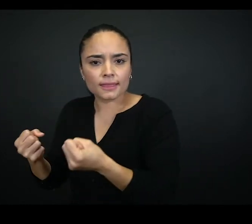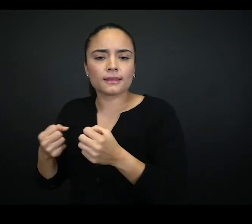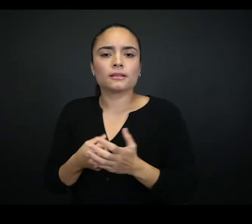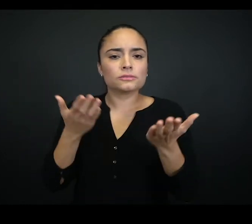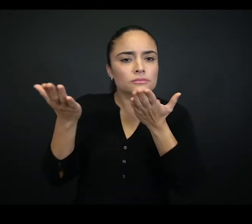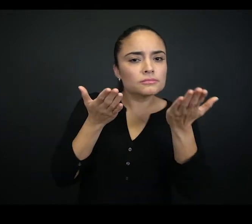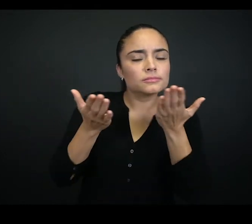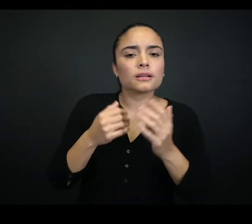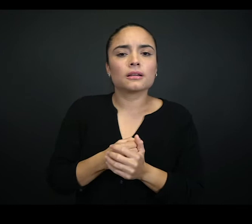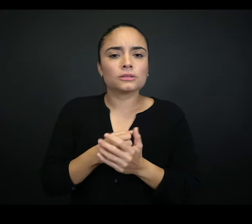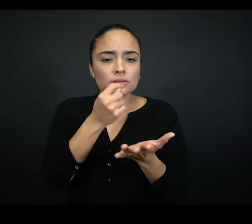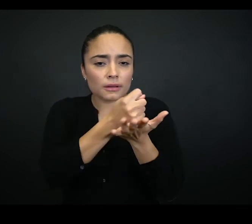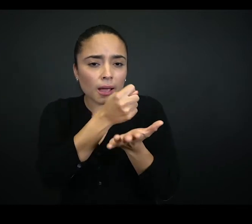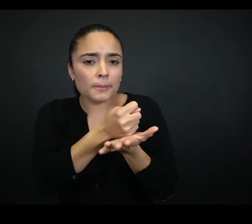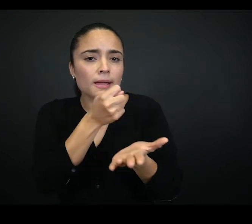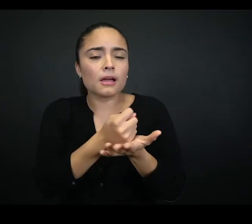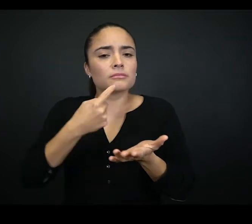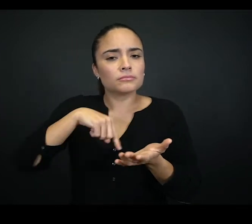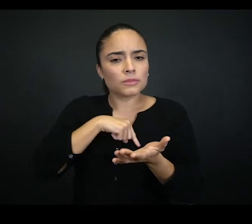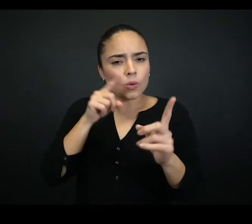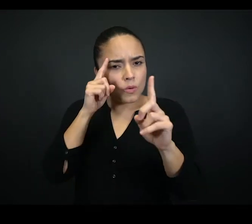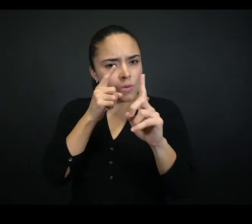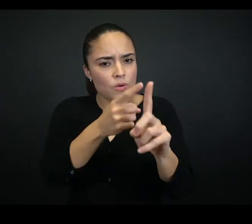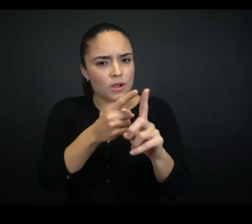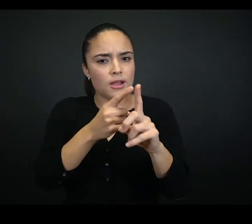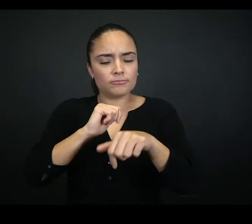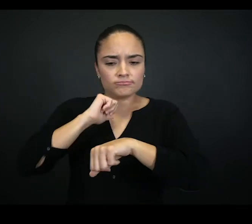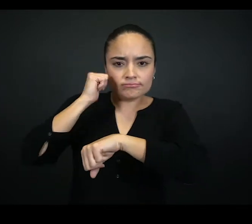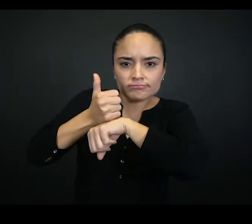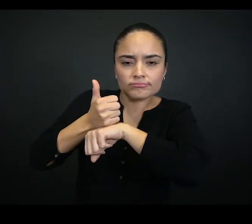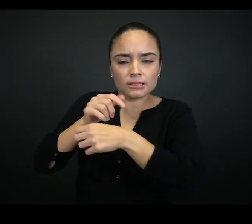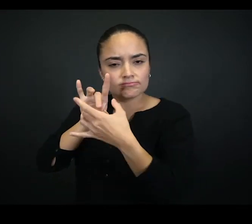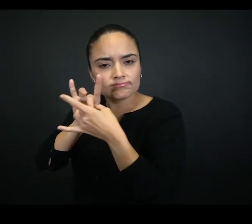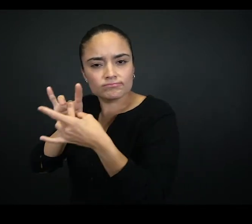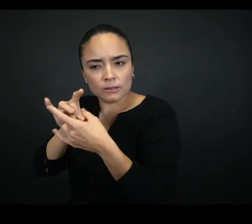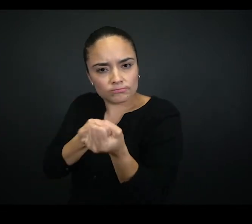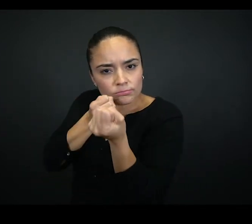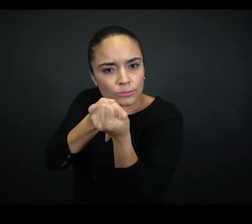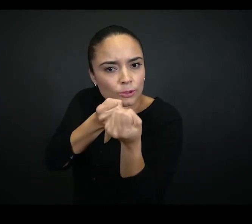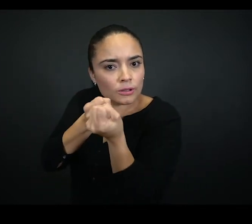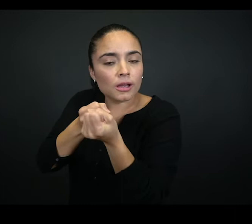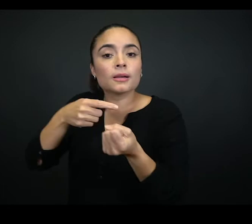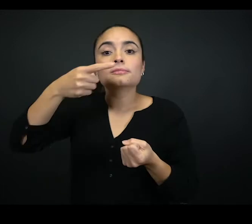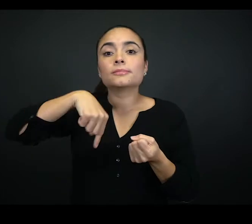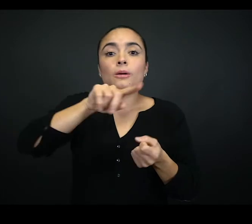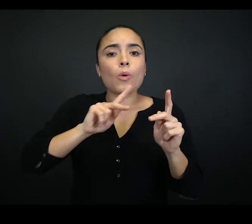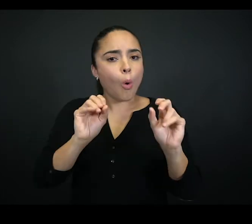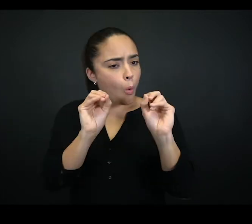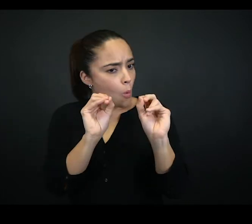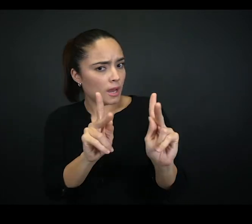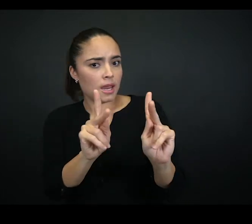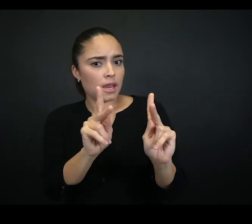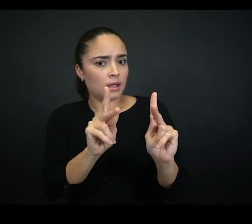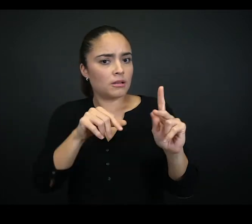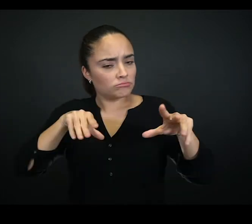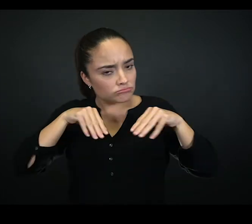service into mental health if somebody wants it or needs it. But this is a way to develop a relationship with